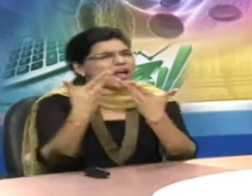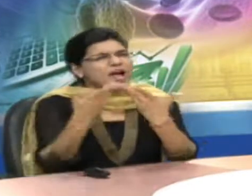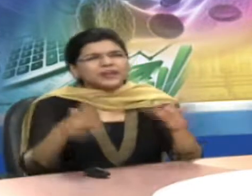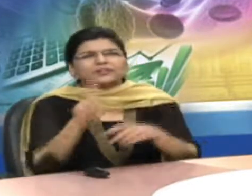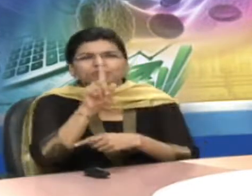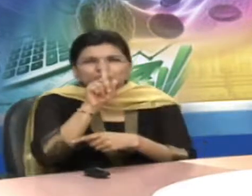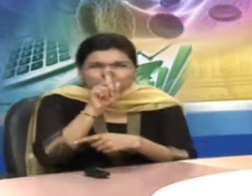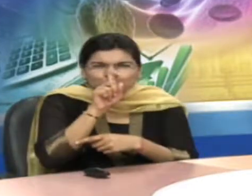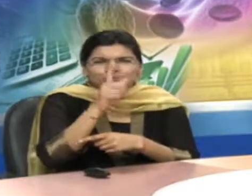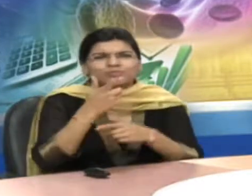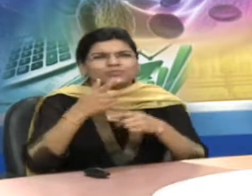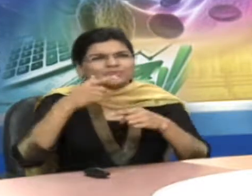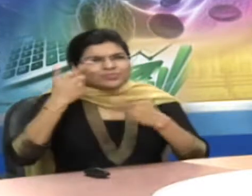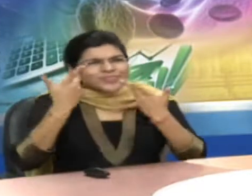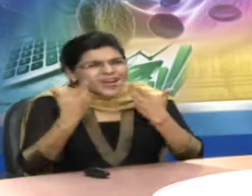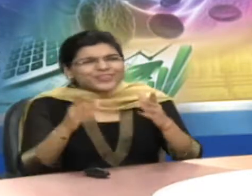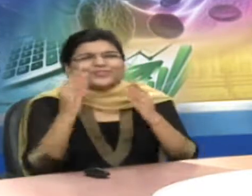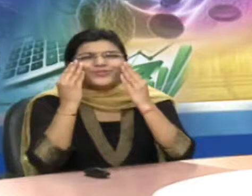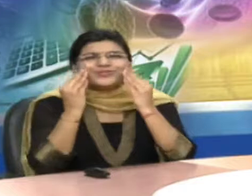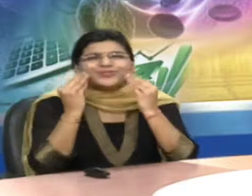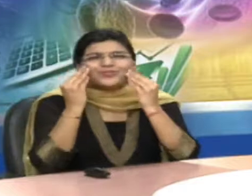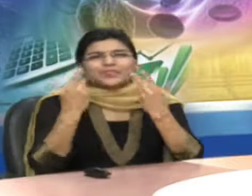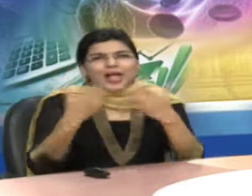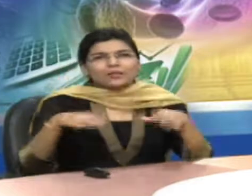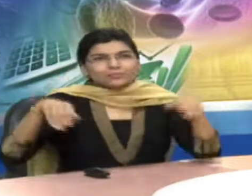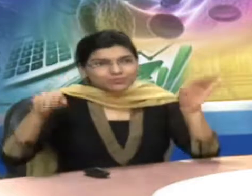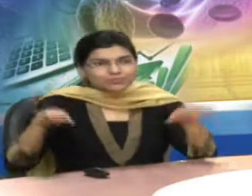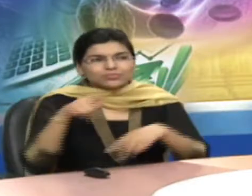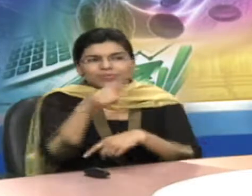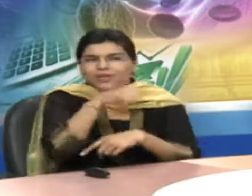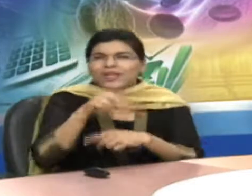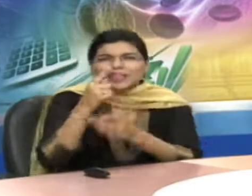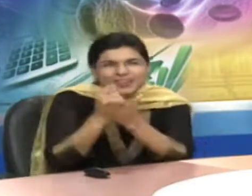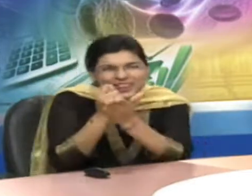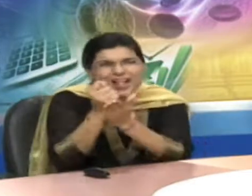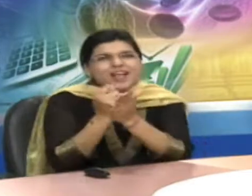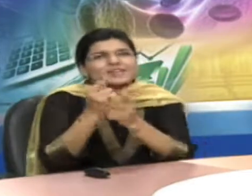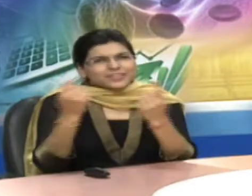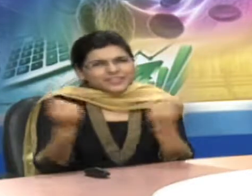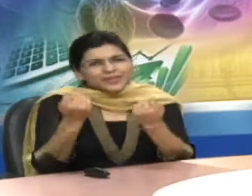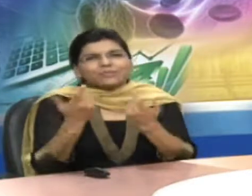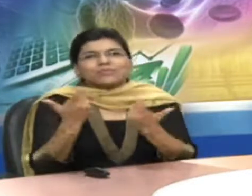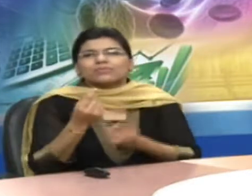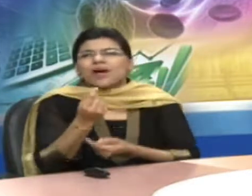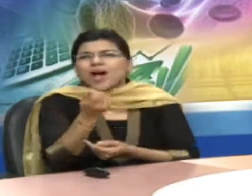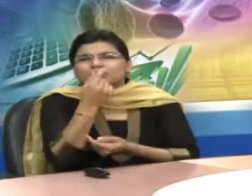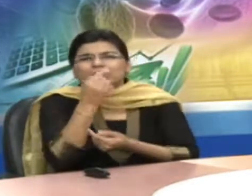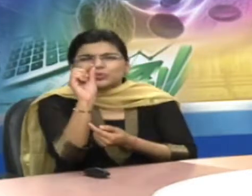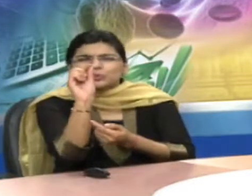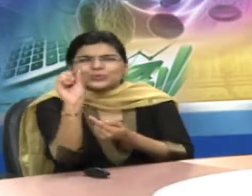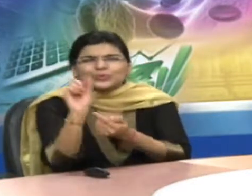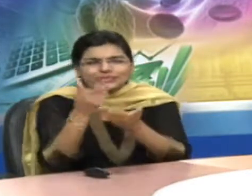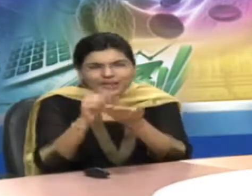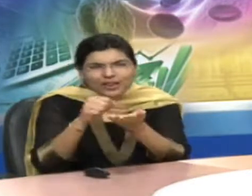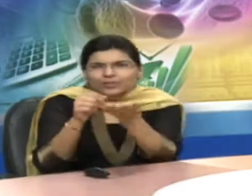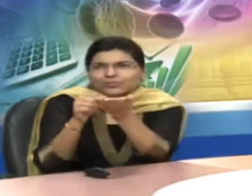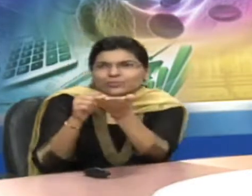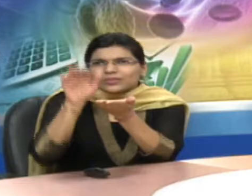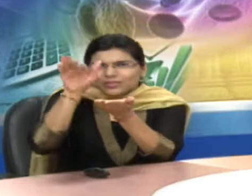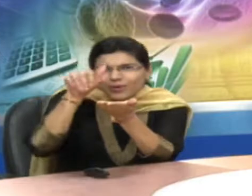We would watch the birds and try to recognize them and make friend with them. Like you may have